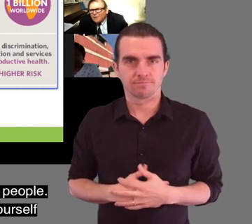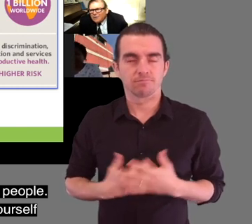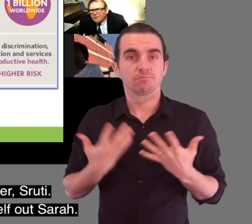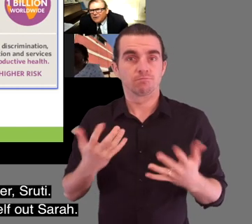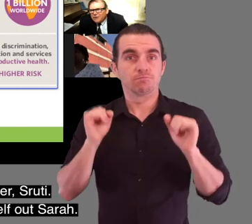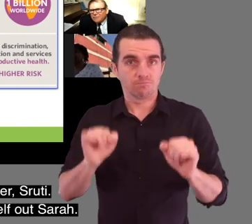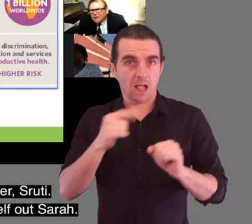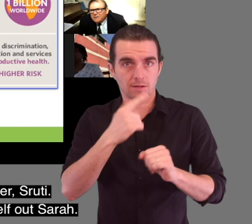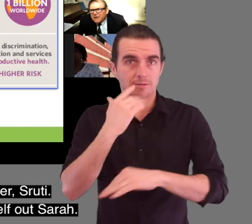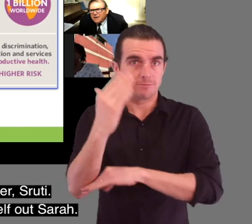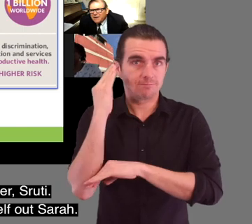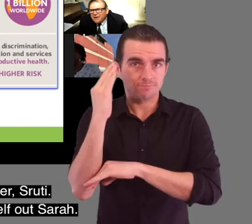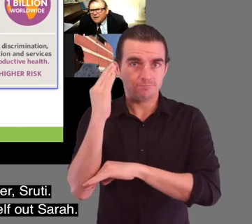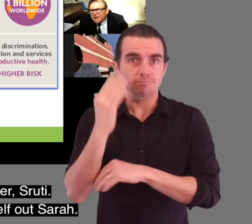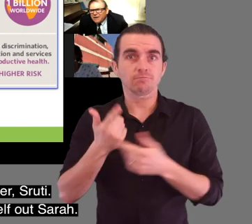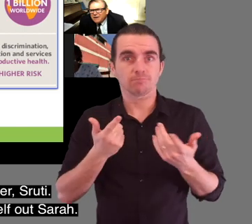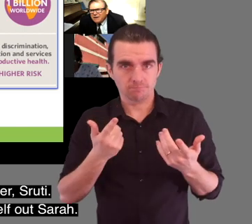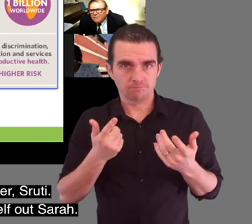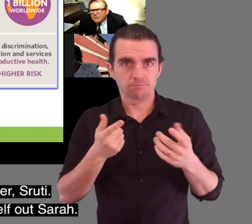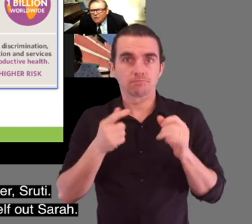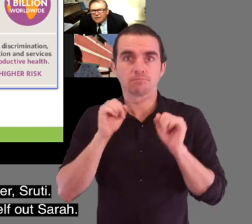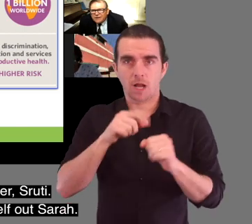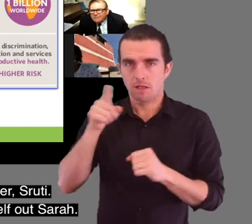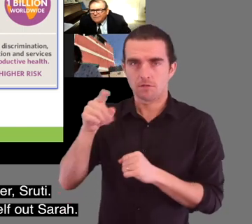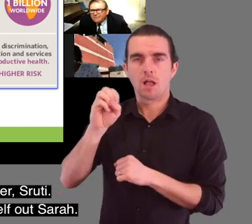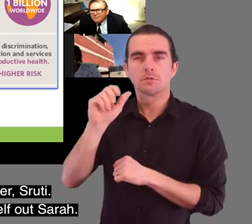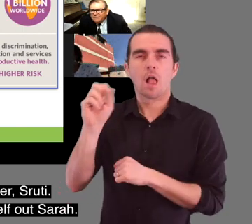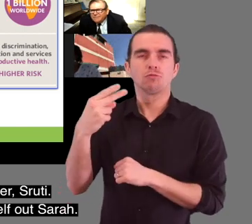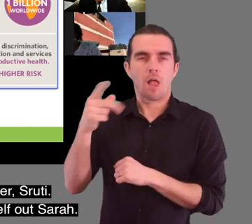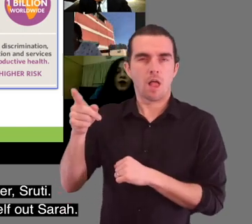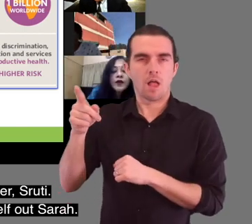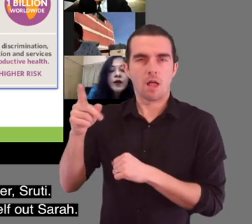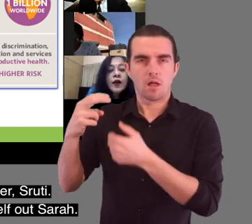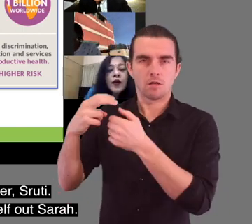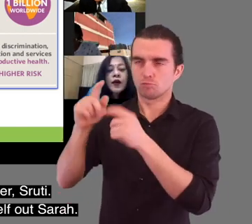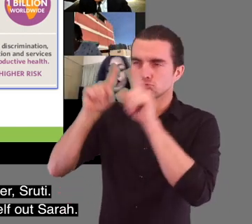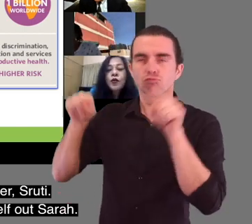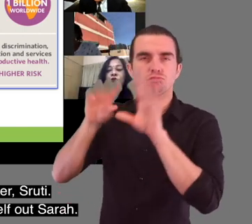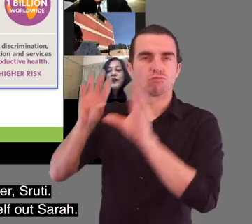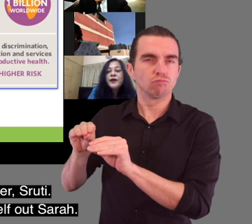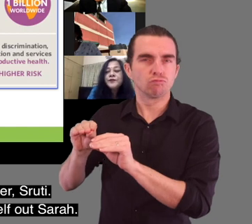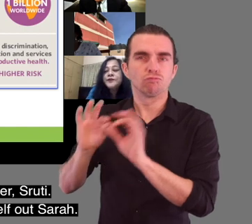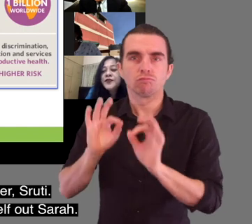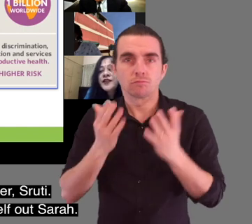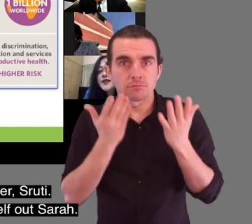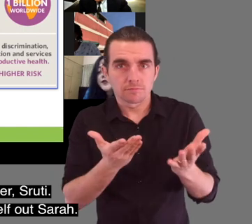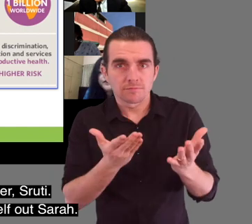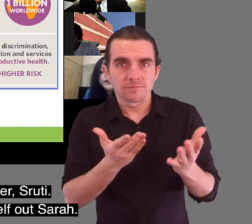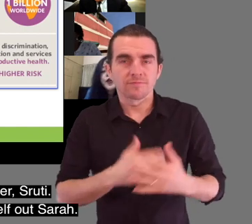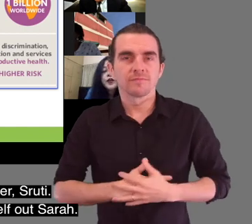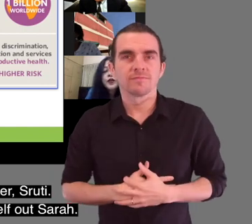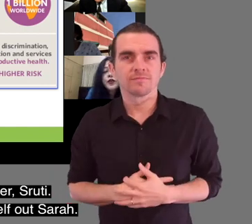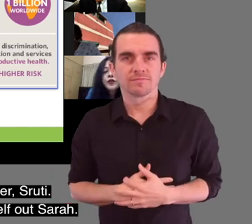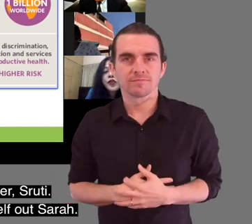highlight yourself so you can be a speaker, Shruti. If you, and if you can